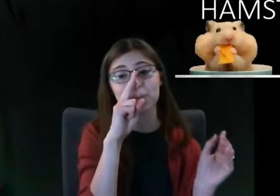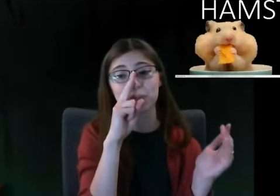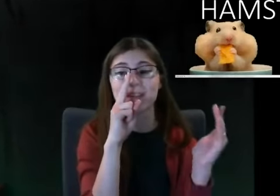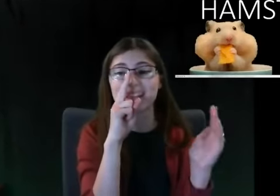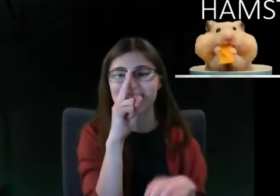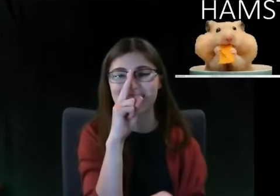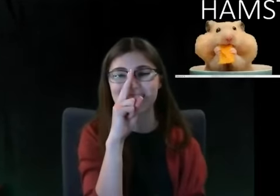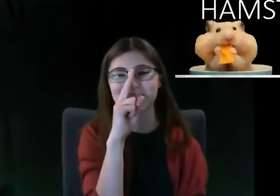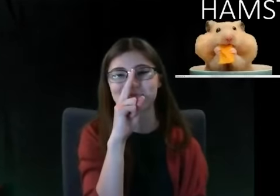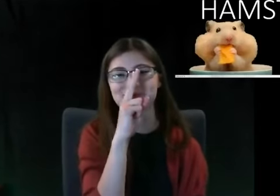movement again.